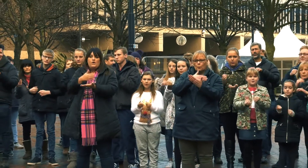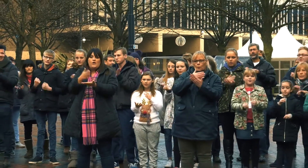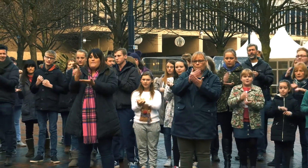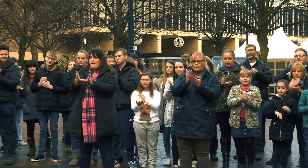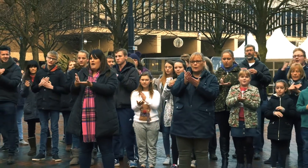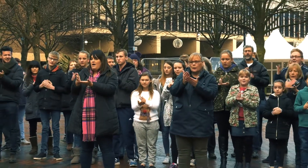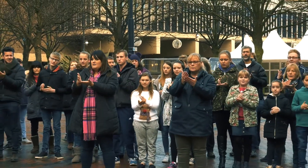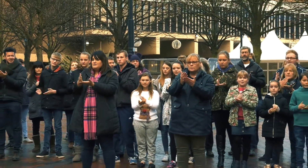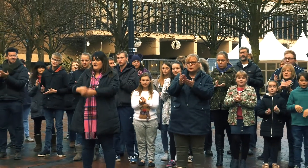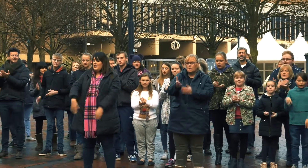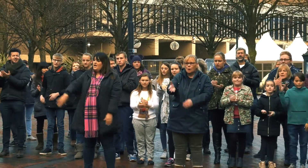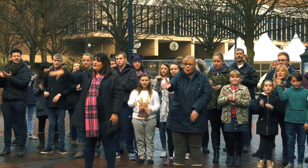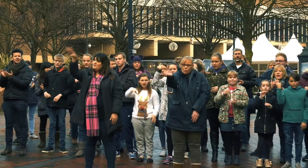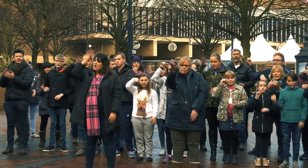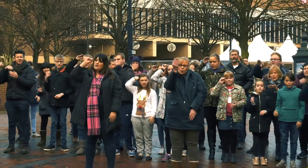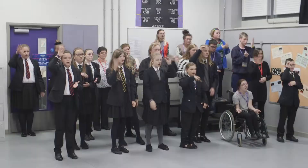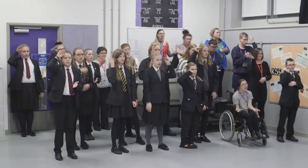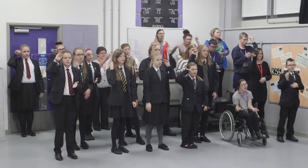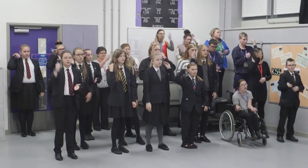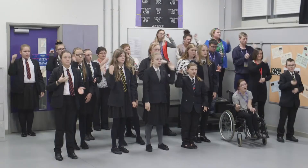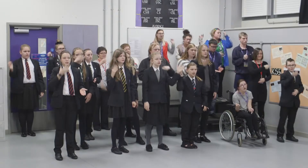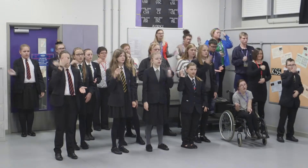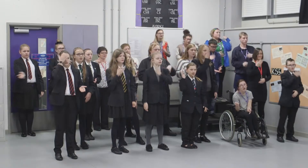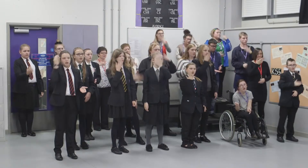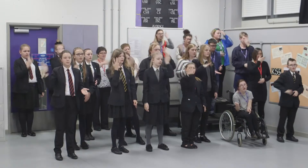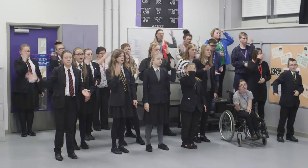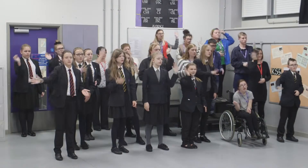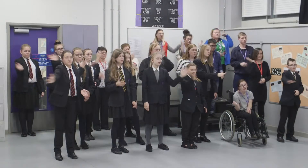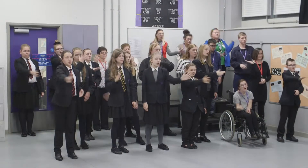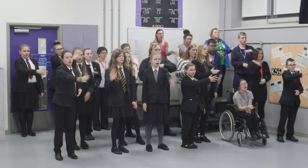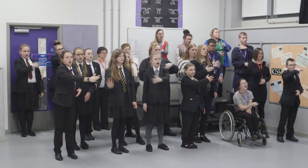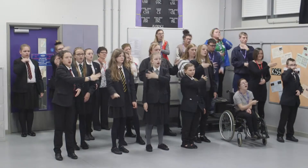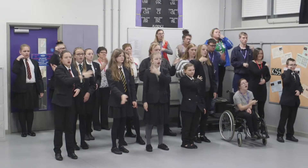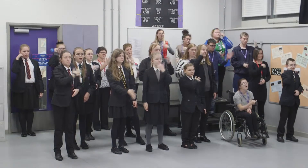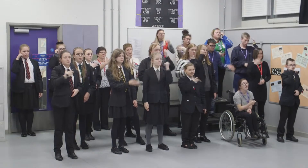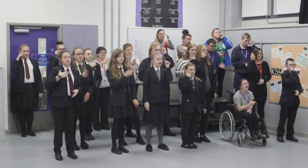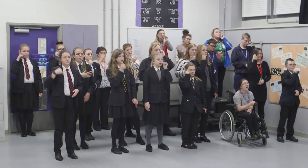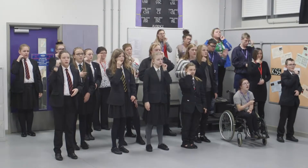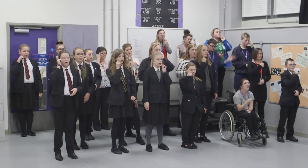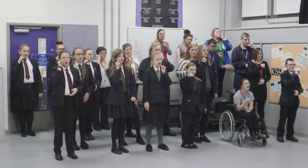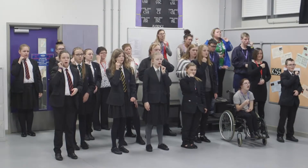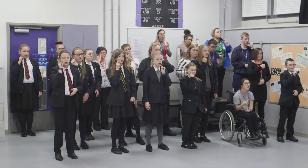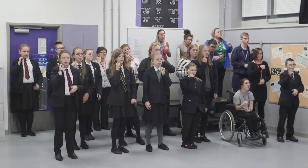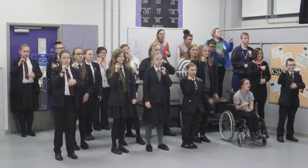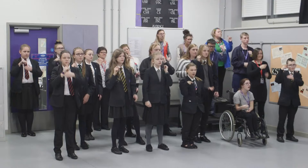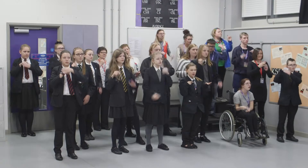your broken parts. I've learned to be ashamed of all my scars.